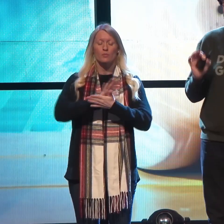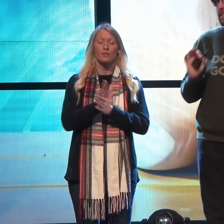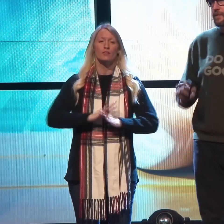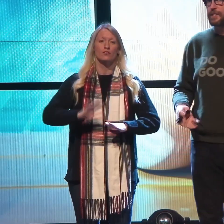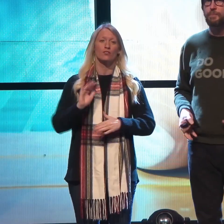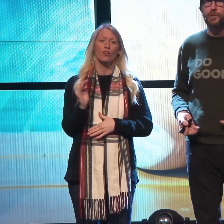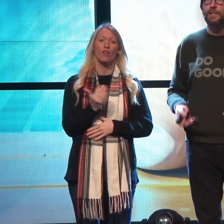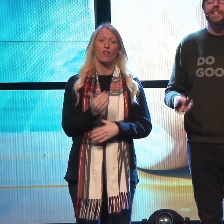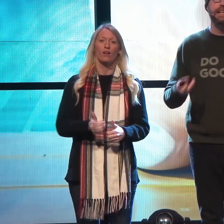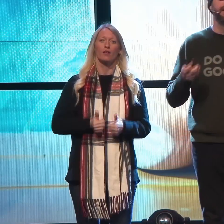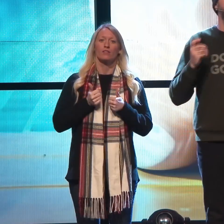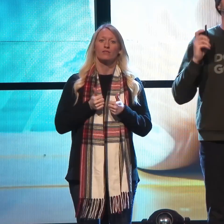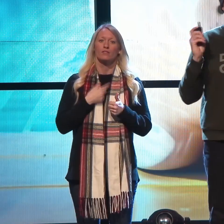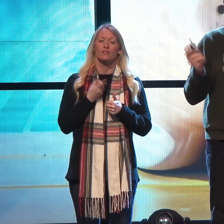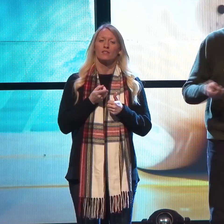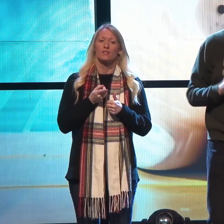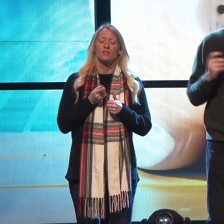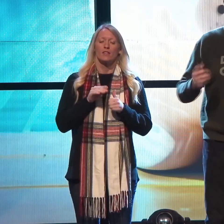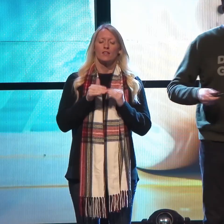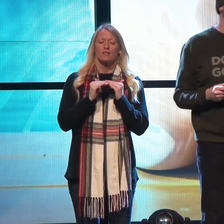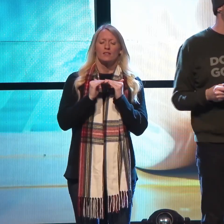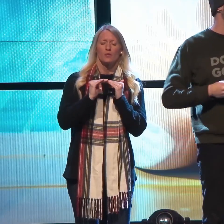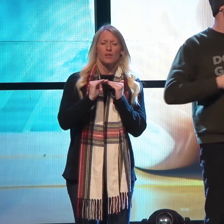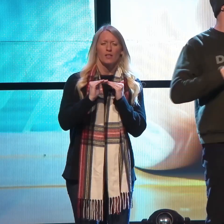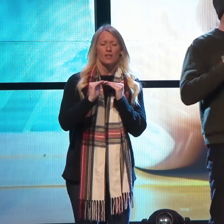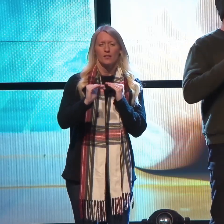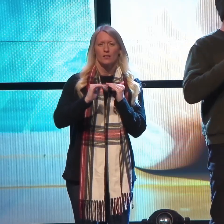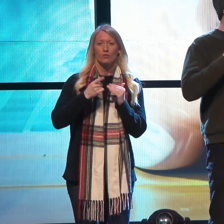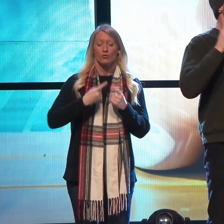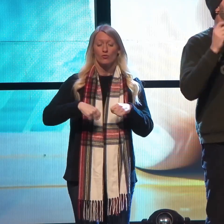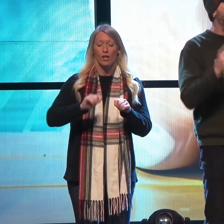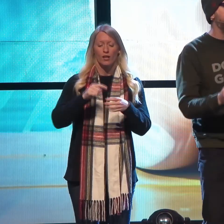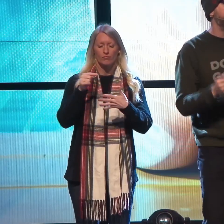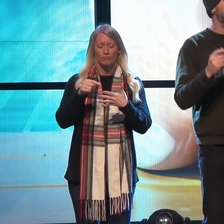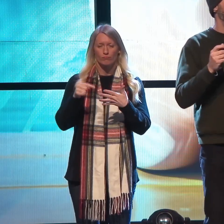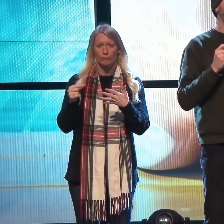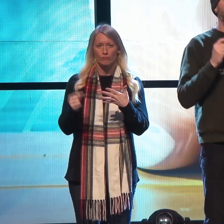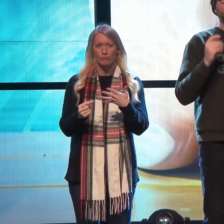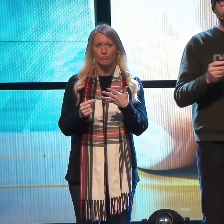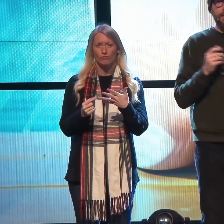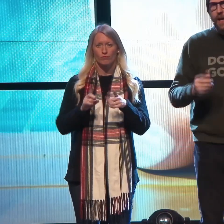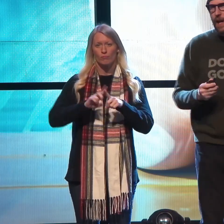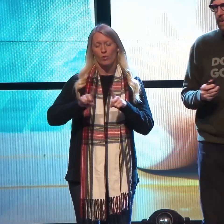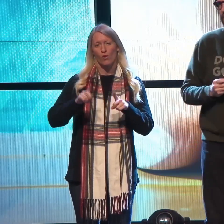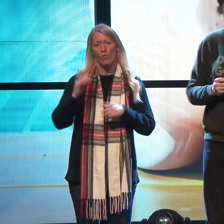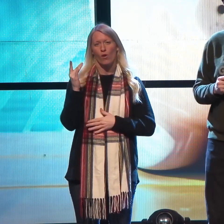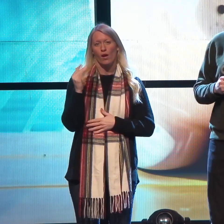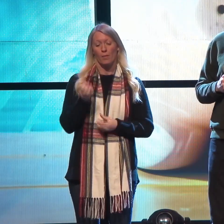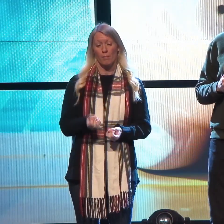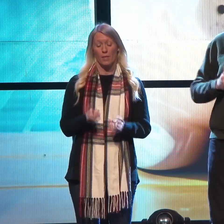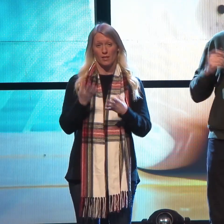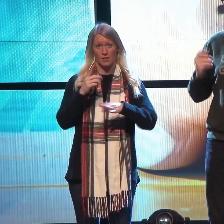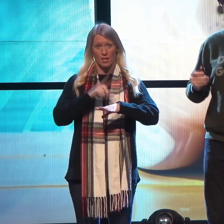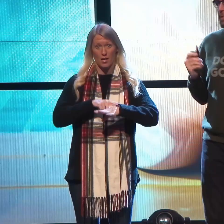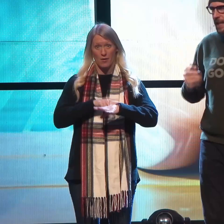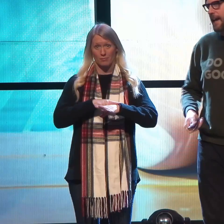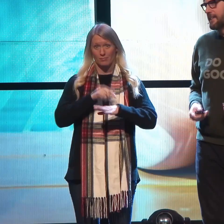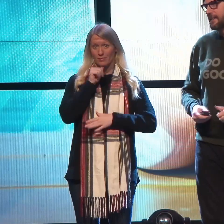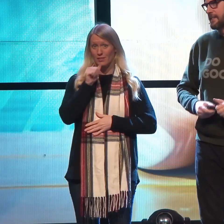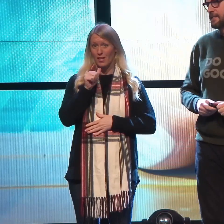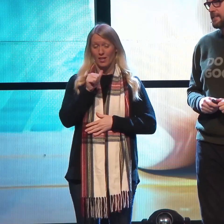to have a sense of stability. So we try these different things. But why is it that a lot of times they just